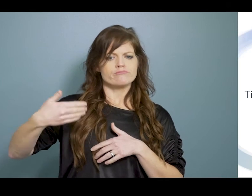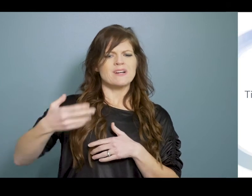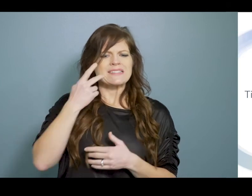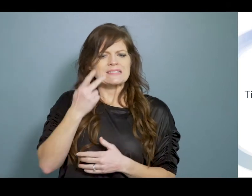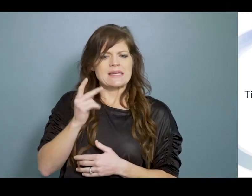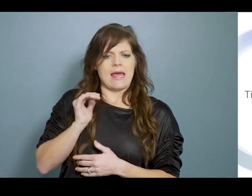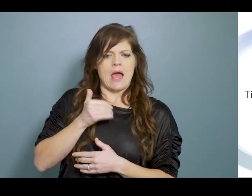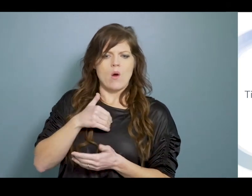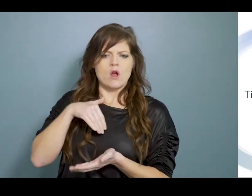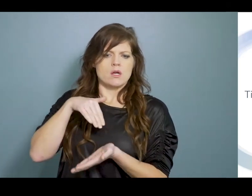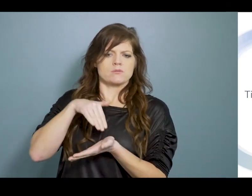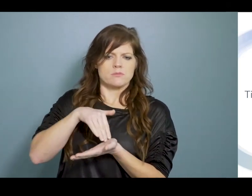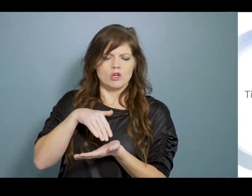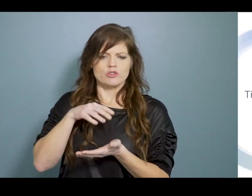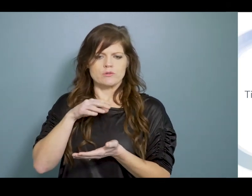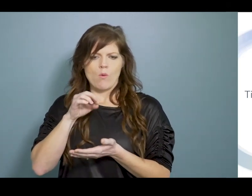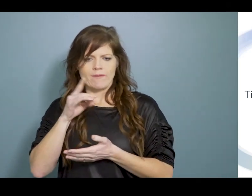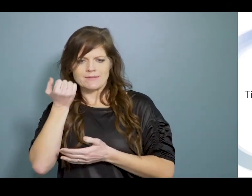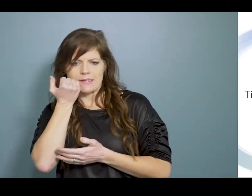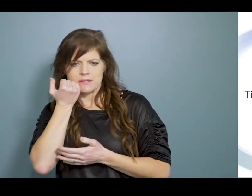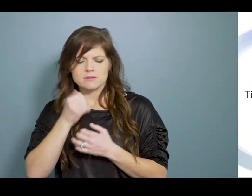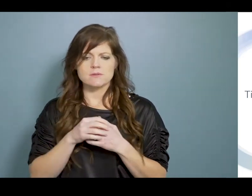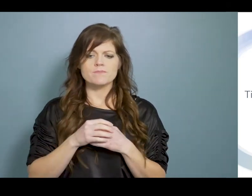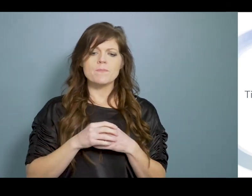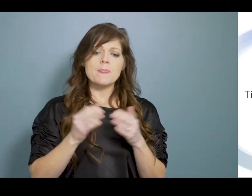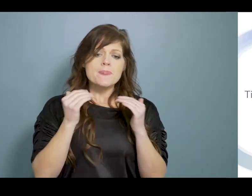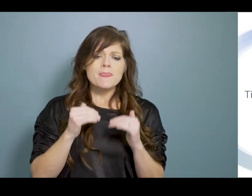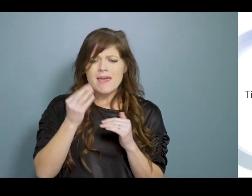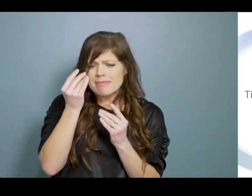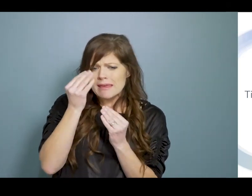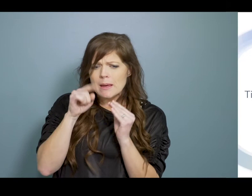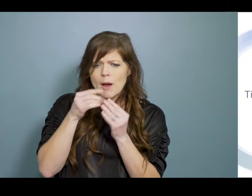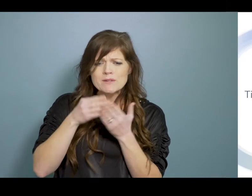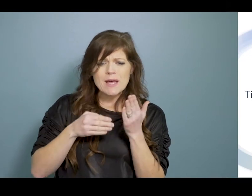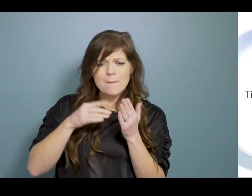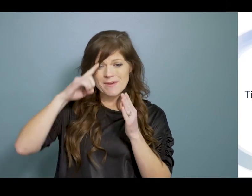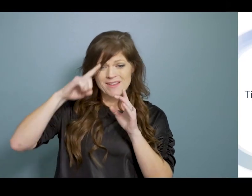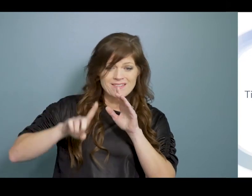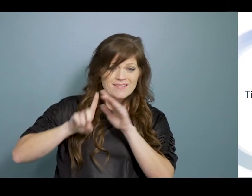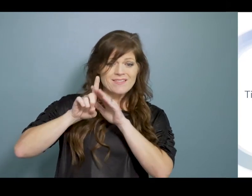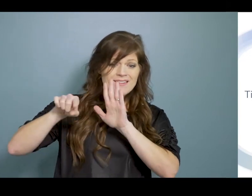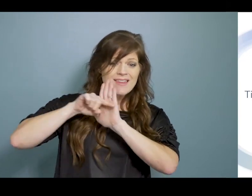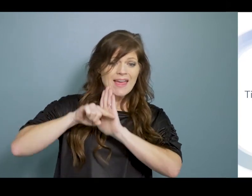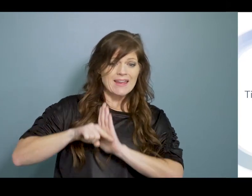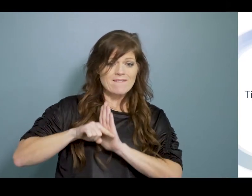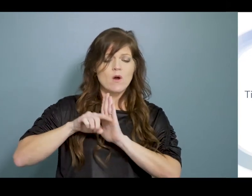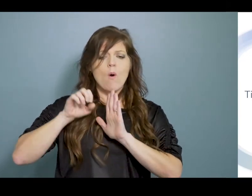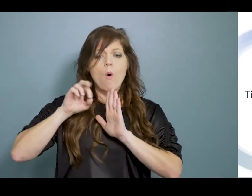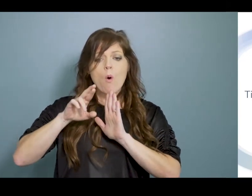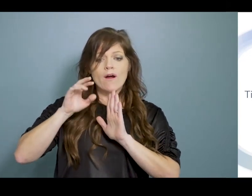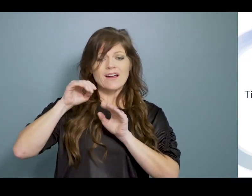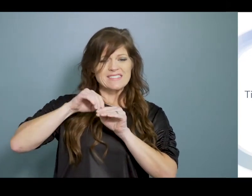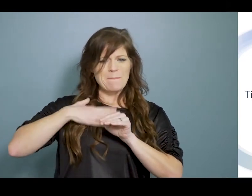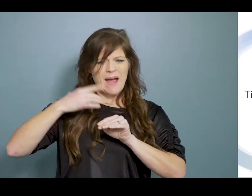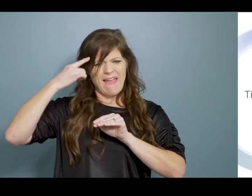letting go of perfection, engage in perspective taking. So thinking about some of the negative or anxious thoughts that are running through your